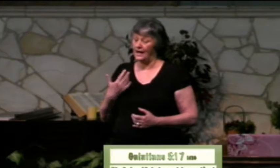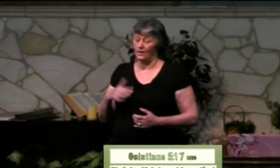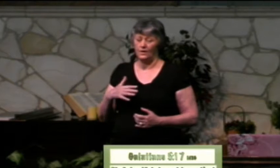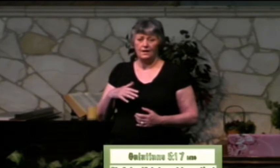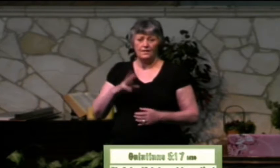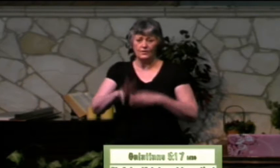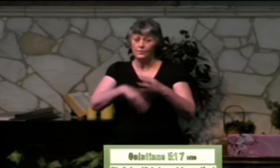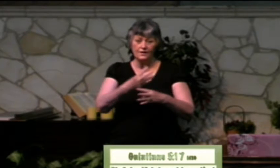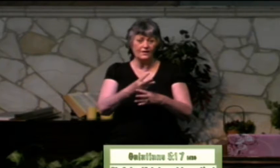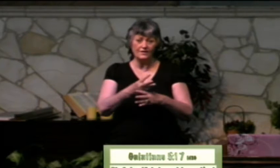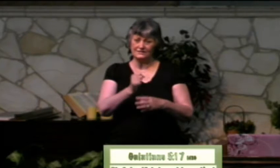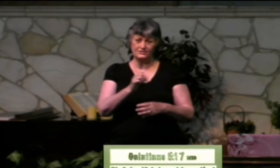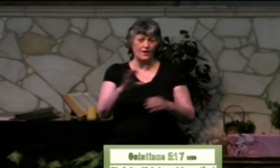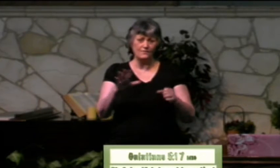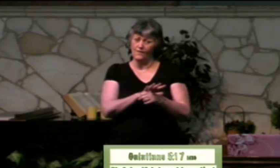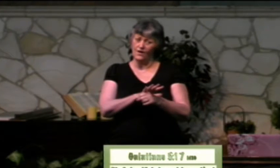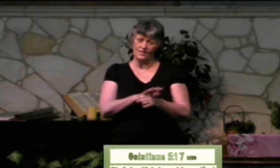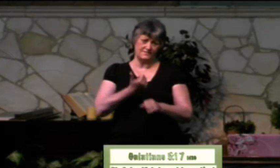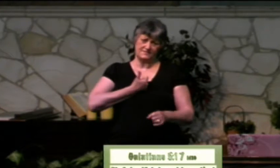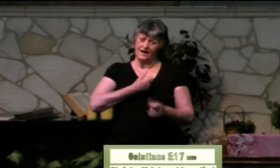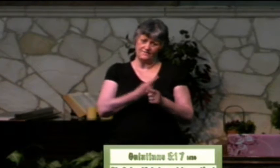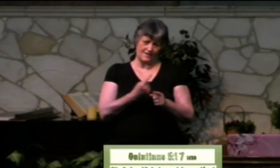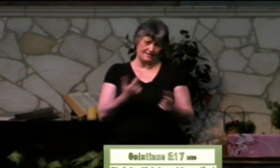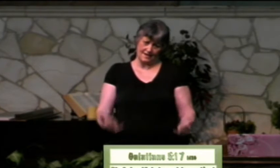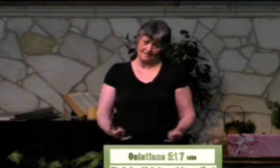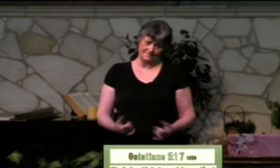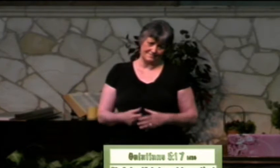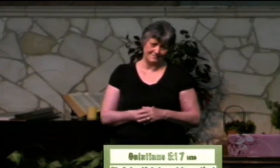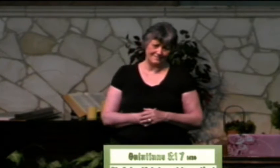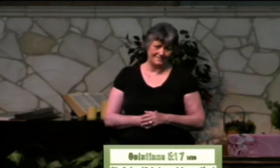wow, the world is so full of self right now.